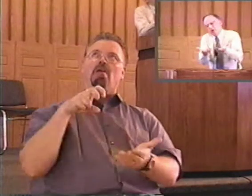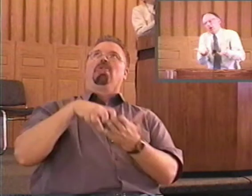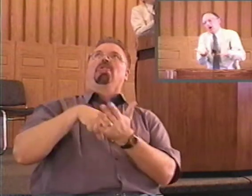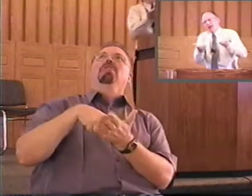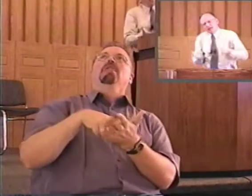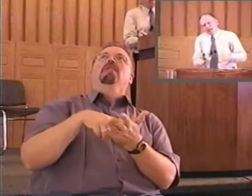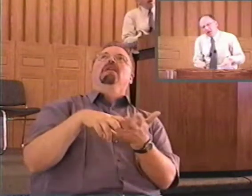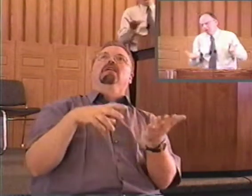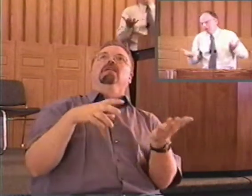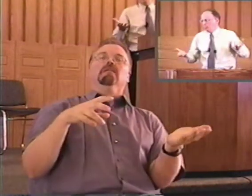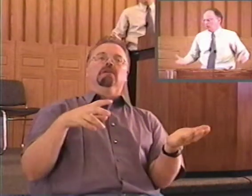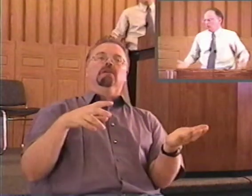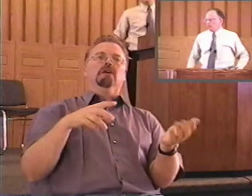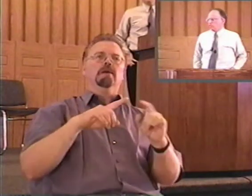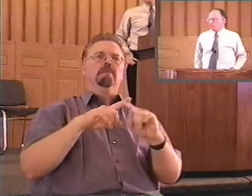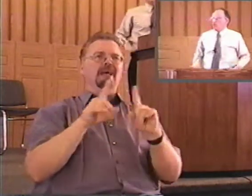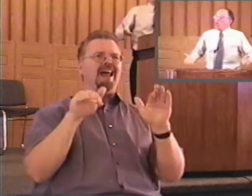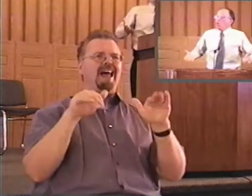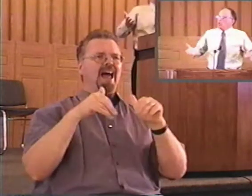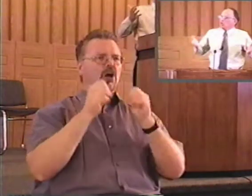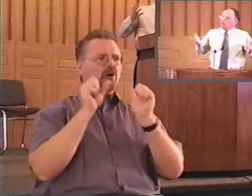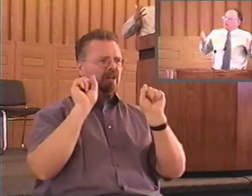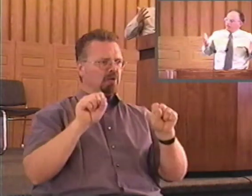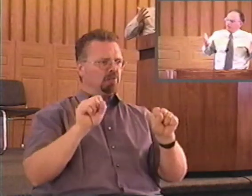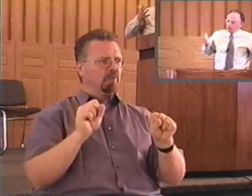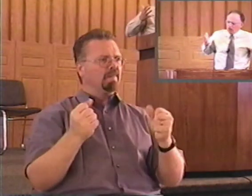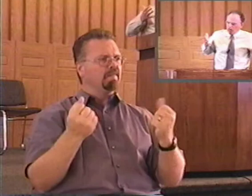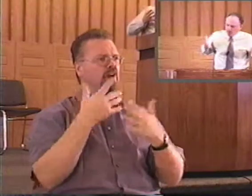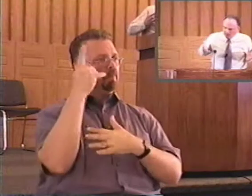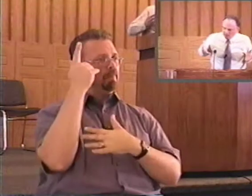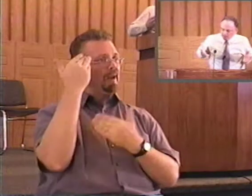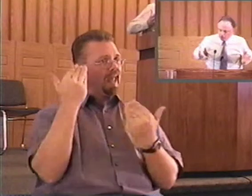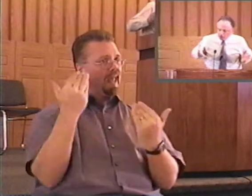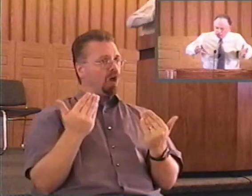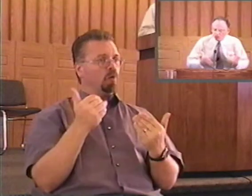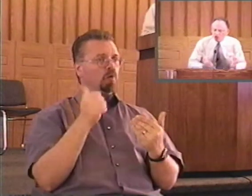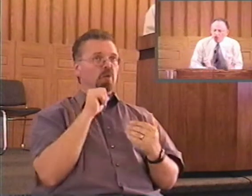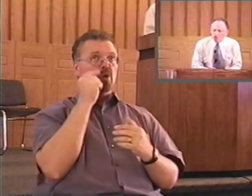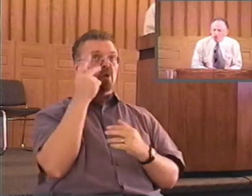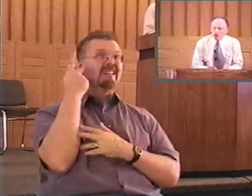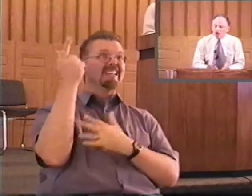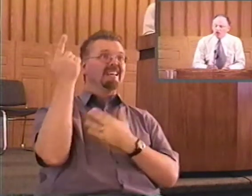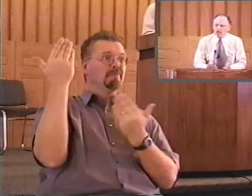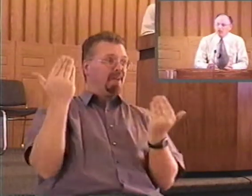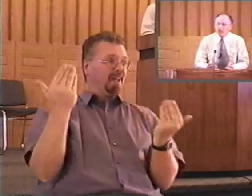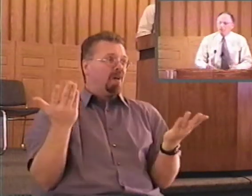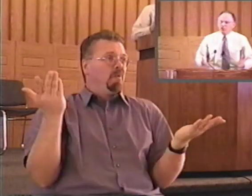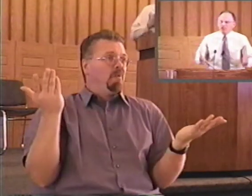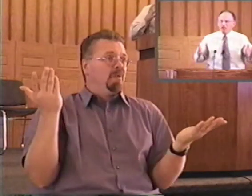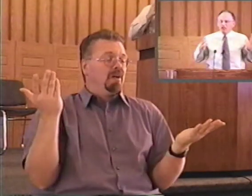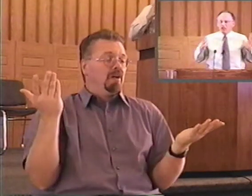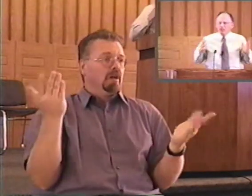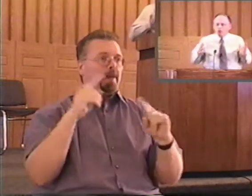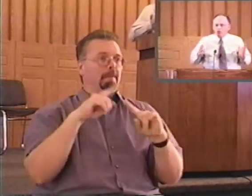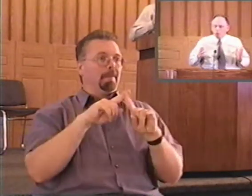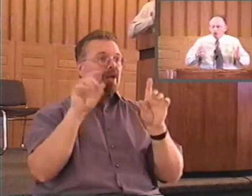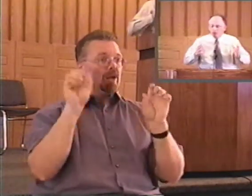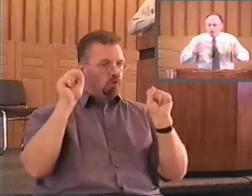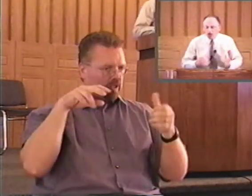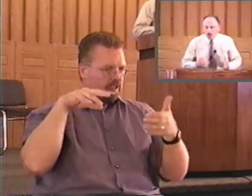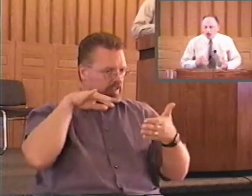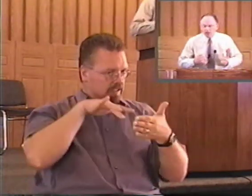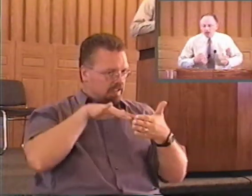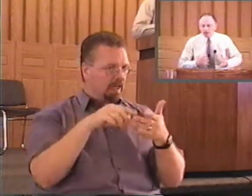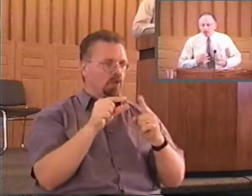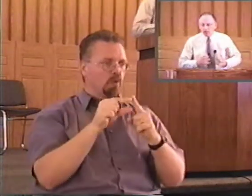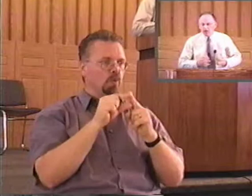we fear God now that we don't see Him? You can fear God by coming to know God, by studying the